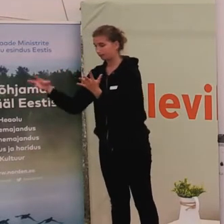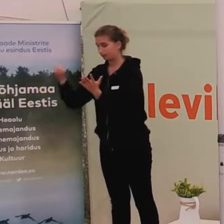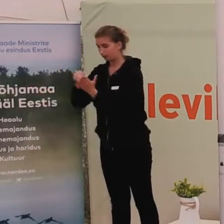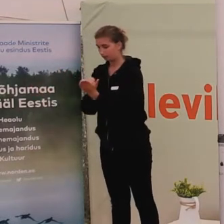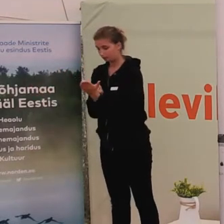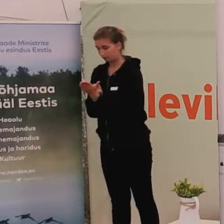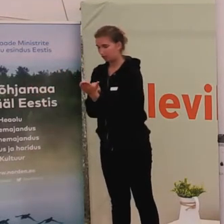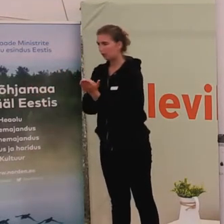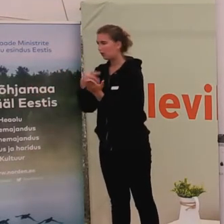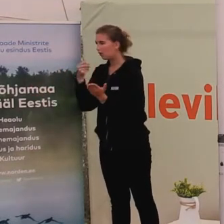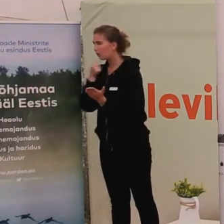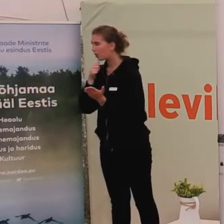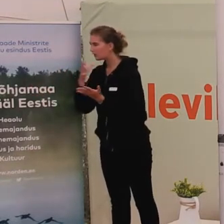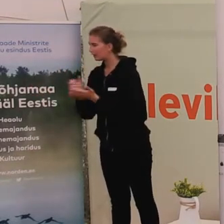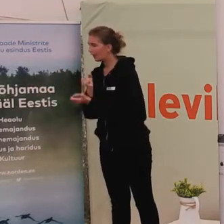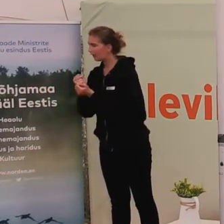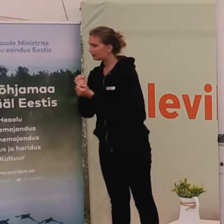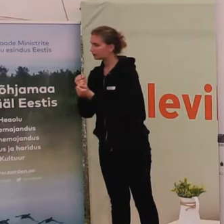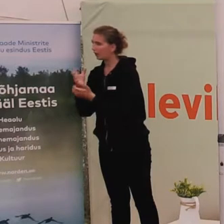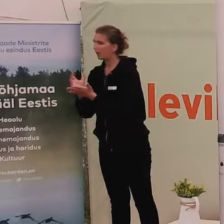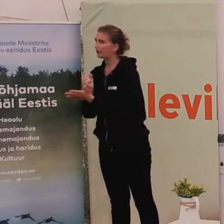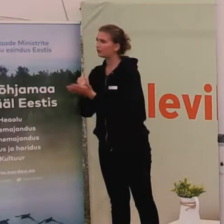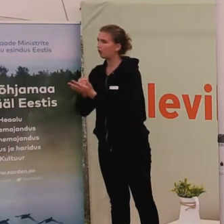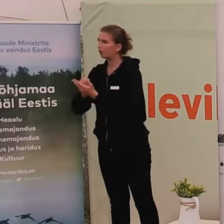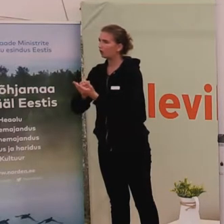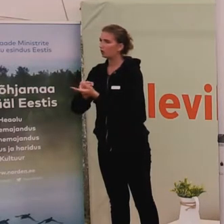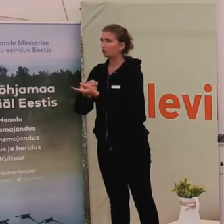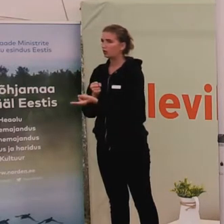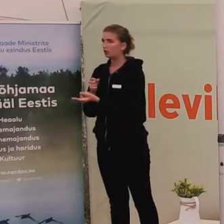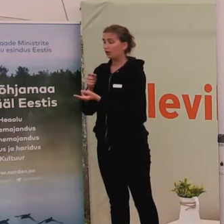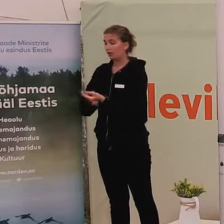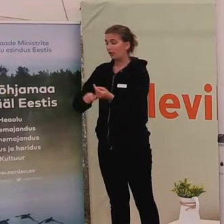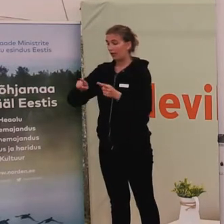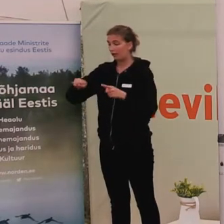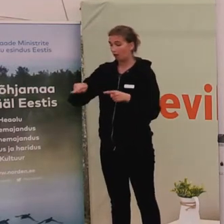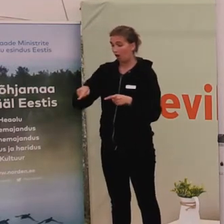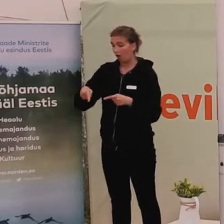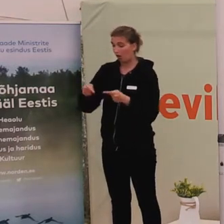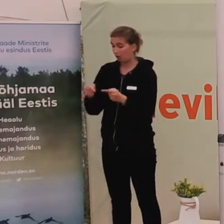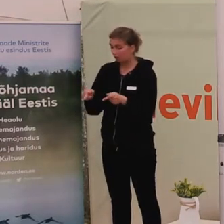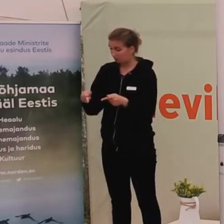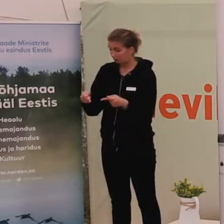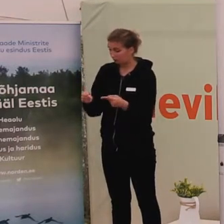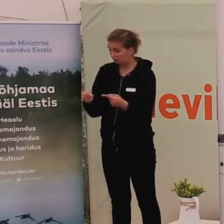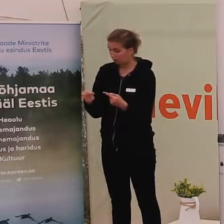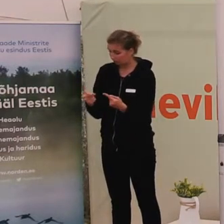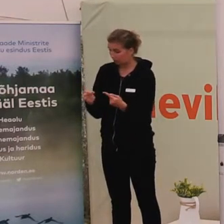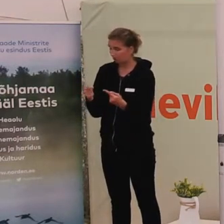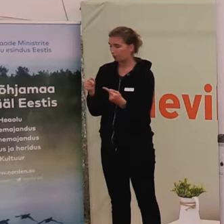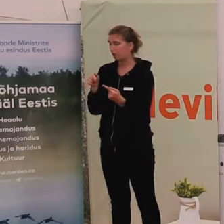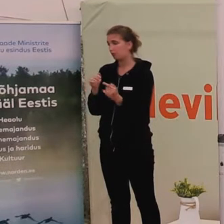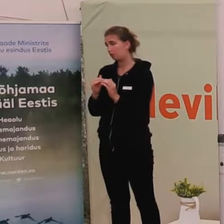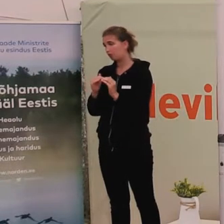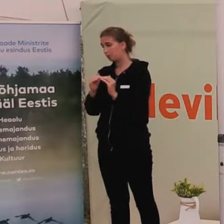such combination that growth would be low, leveling out in